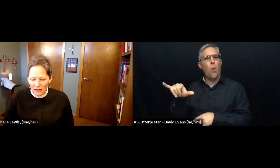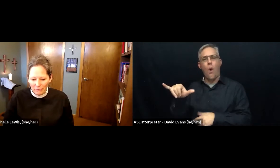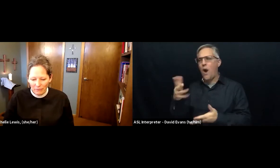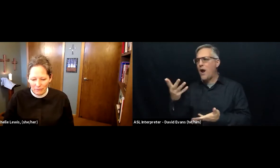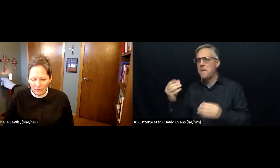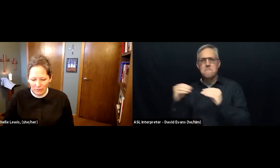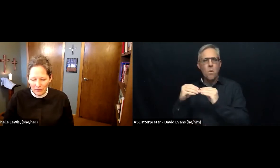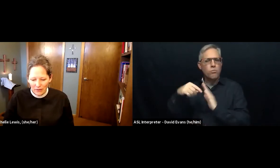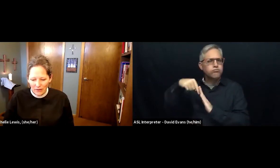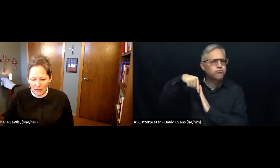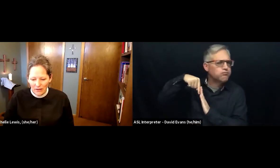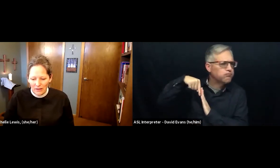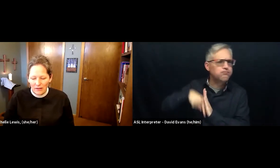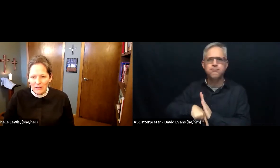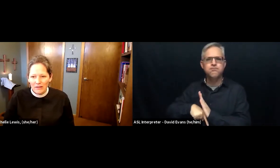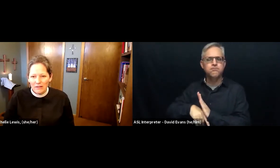feeling.